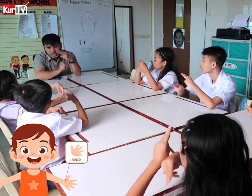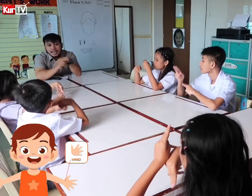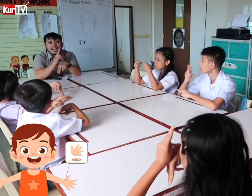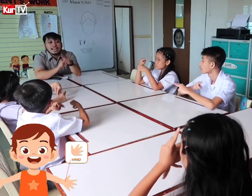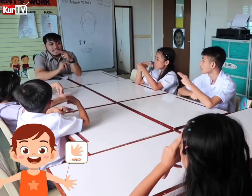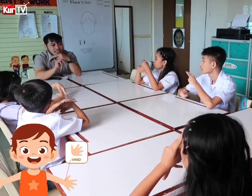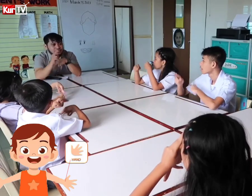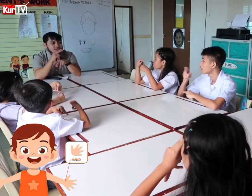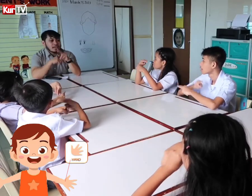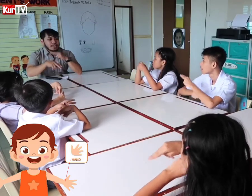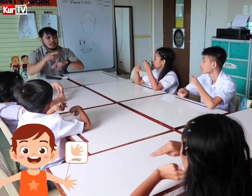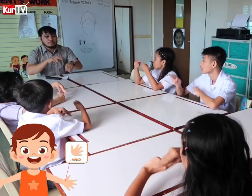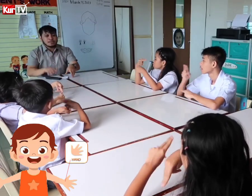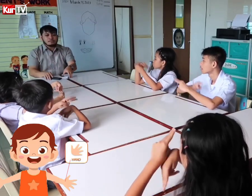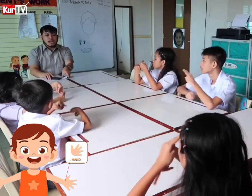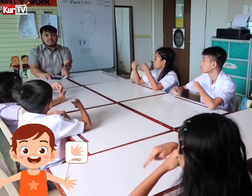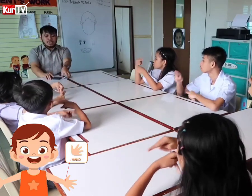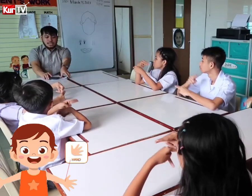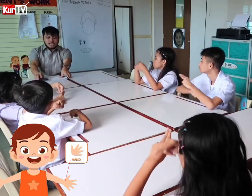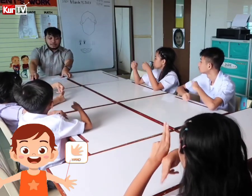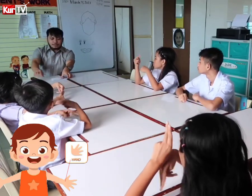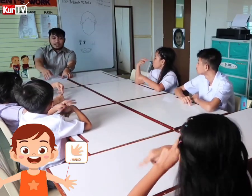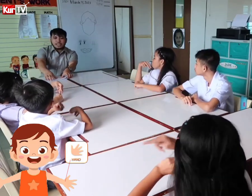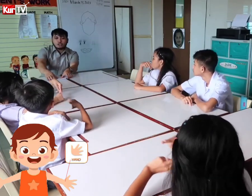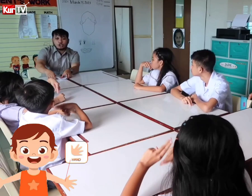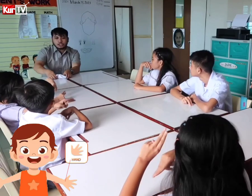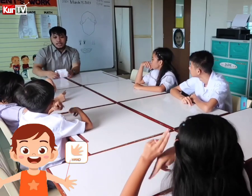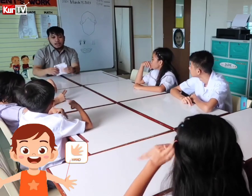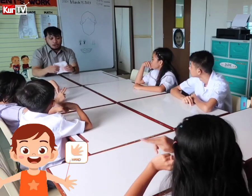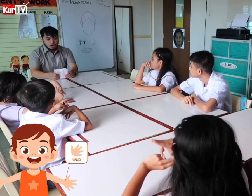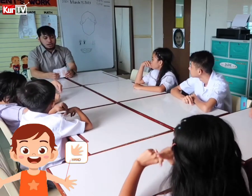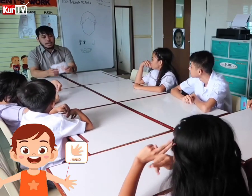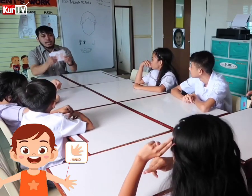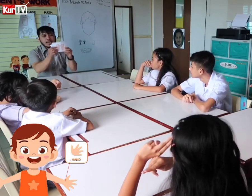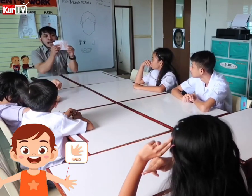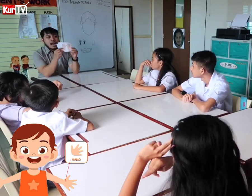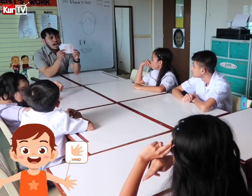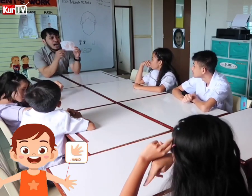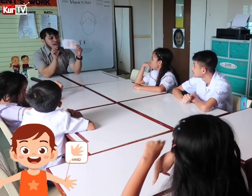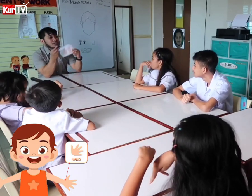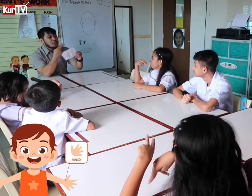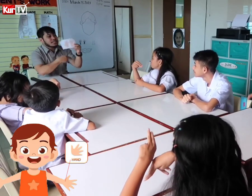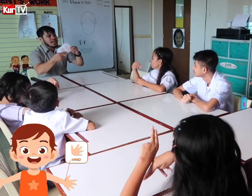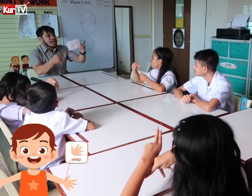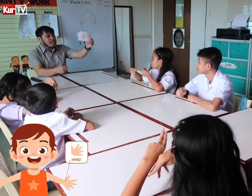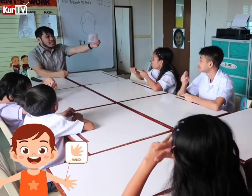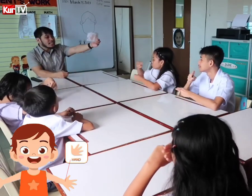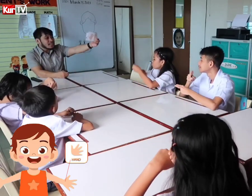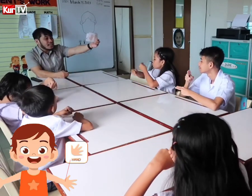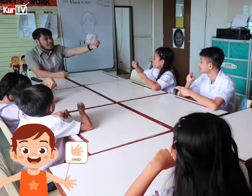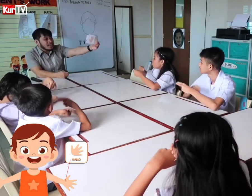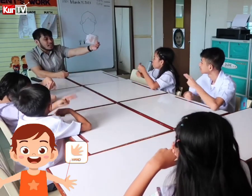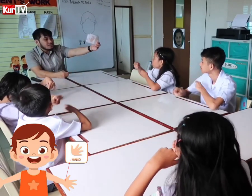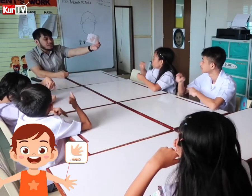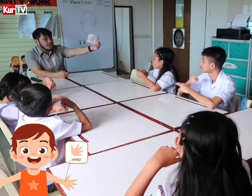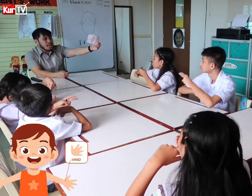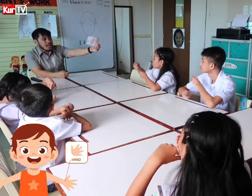Hands. Everybody. Very good. Okay. How do we sign? Vida.